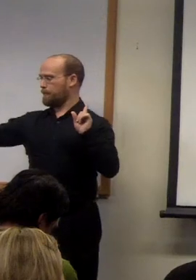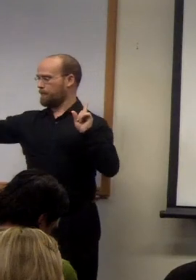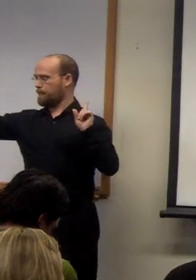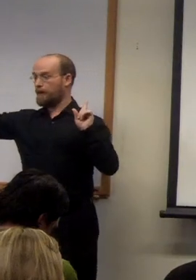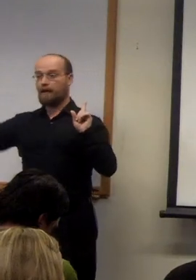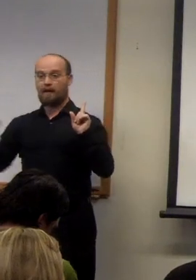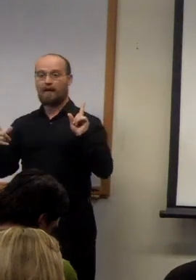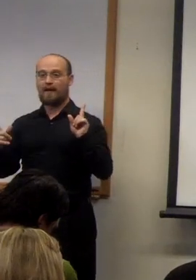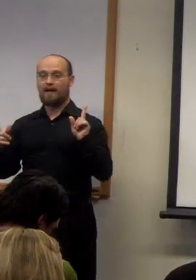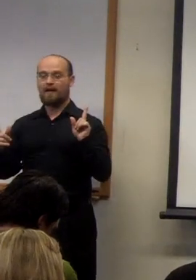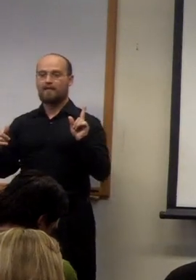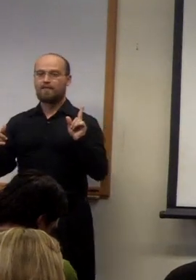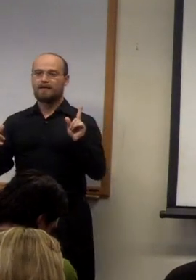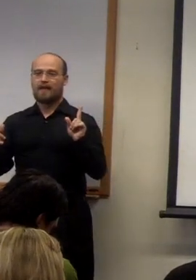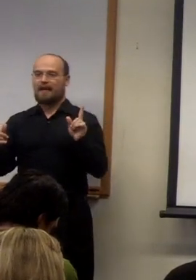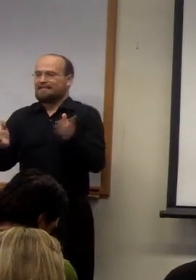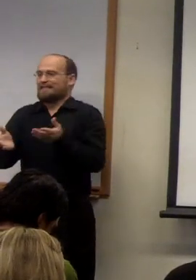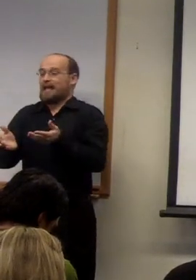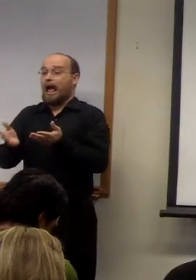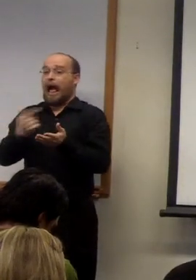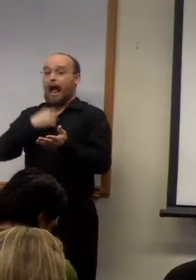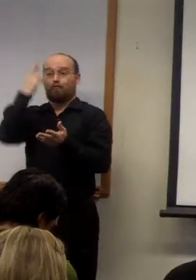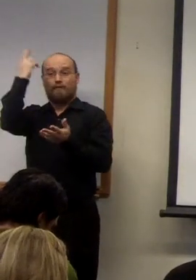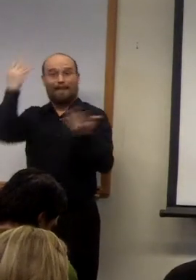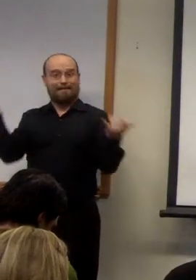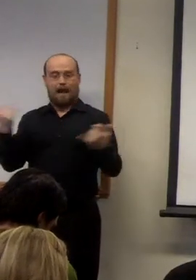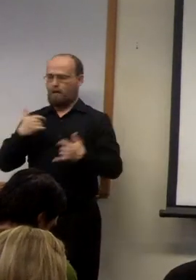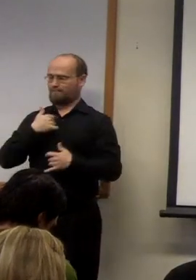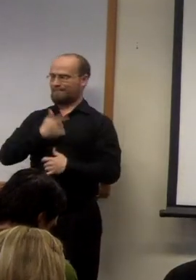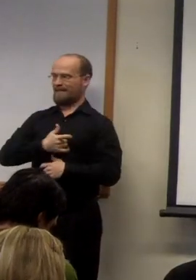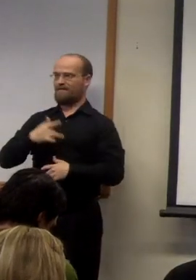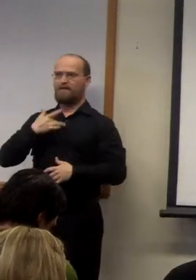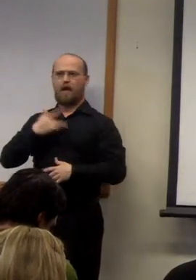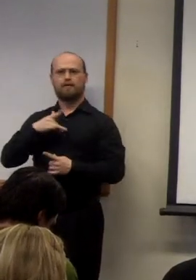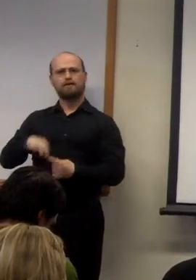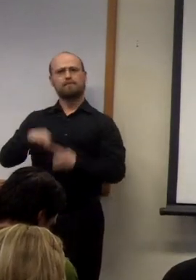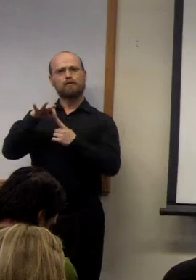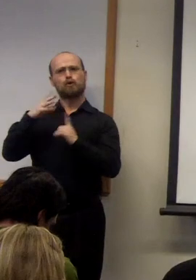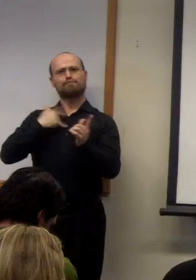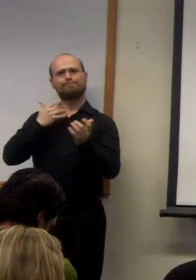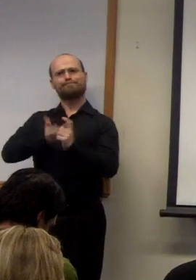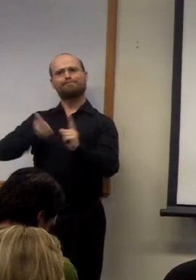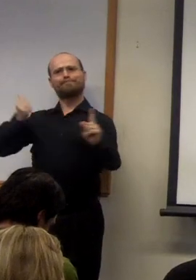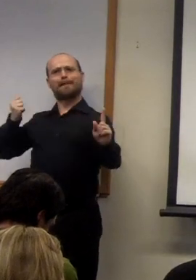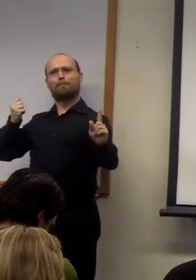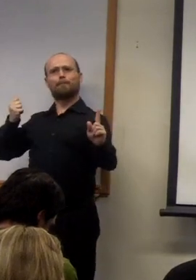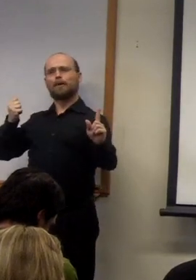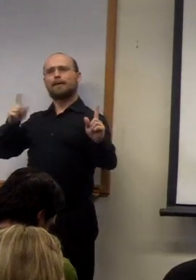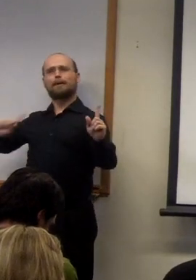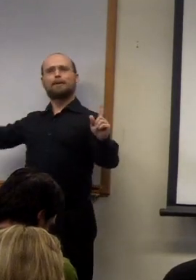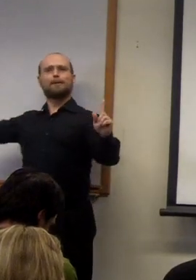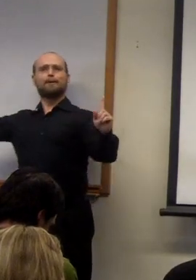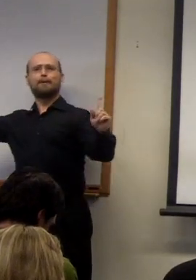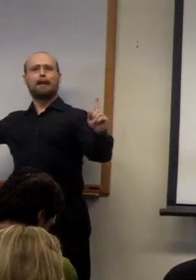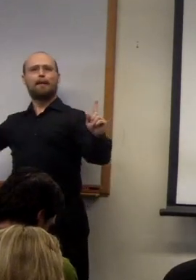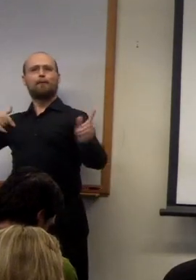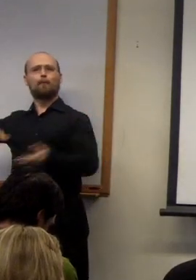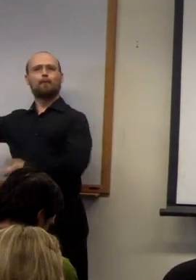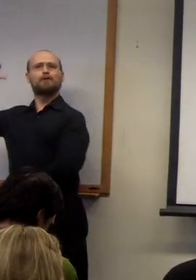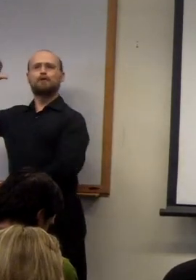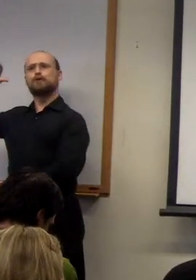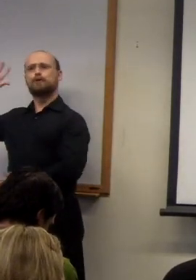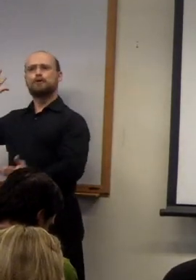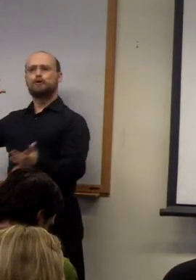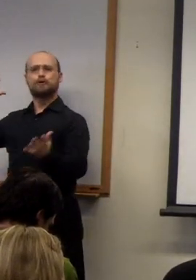matter how special, no matter how rich and wealthy and whatever I get, no